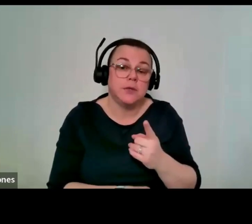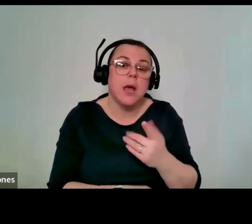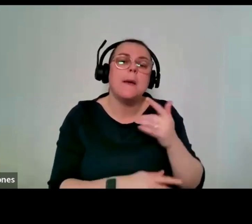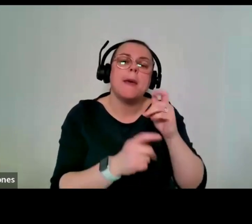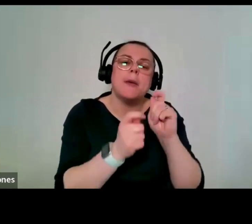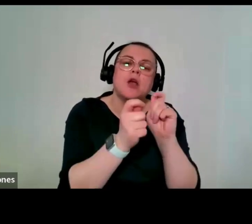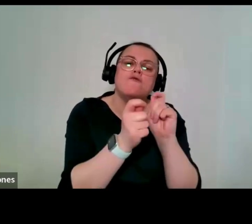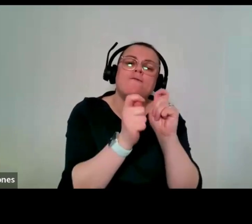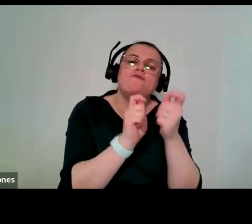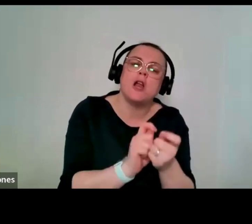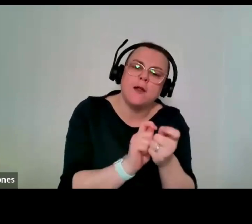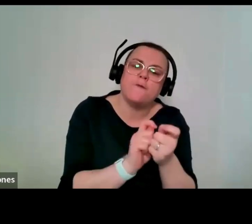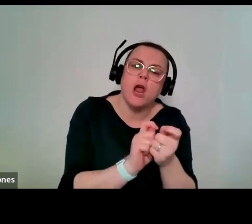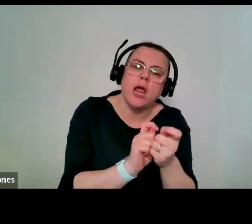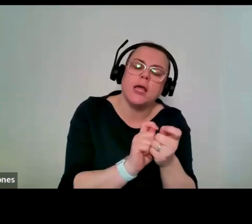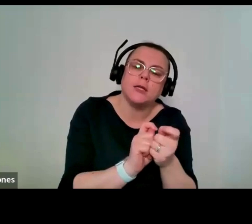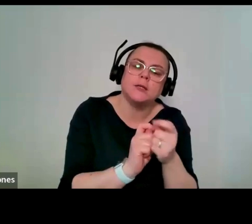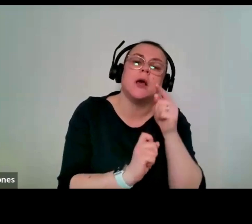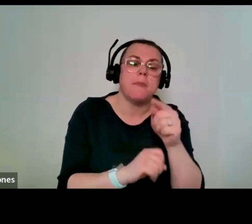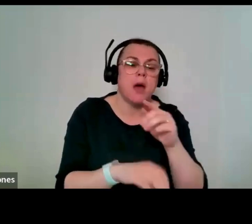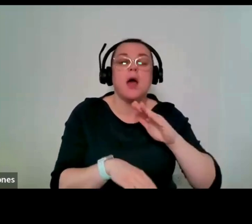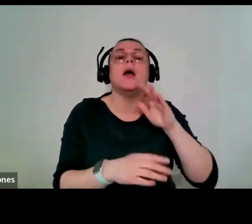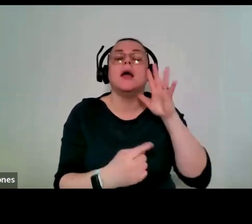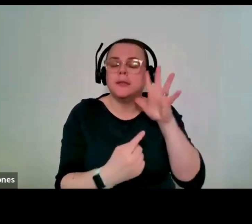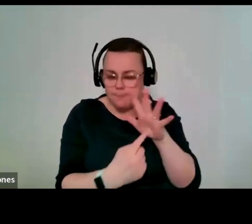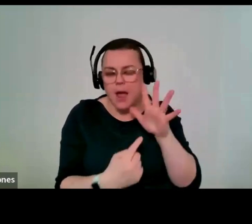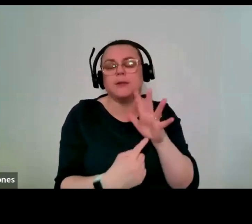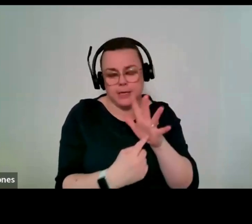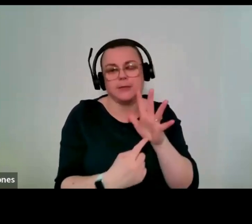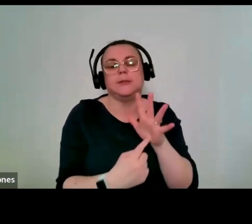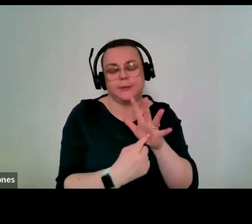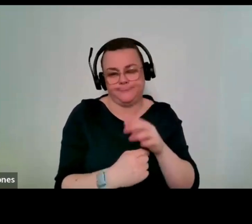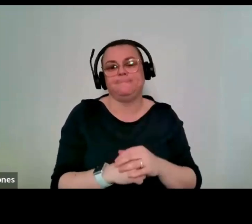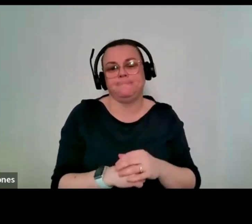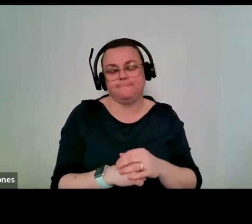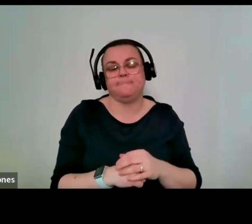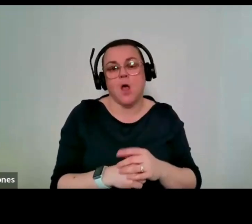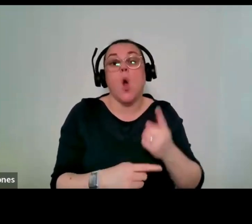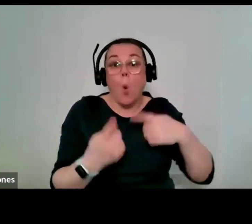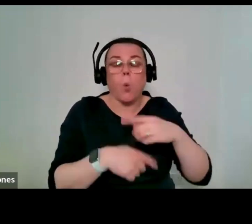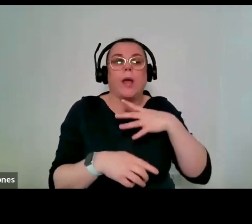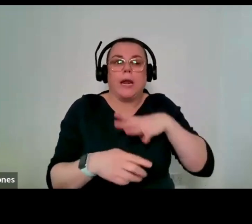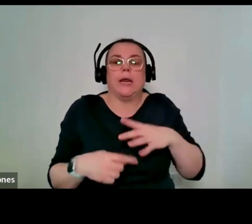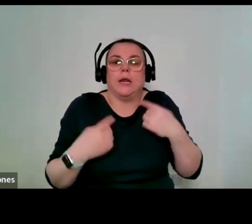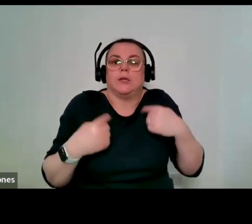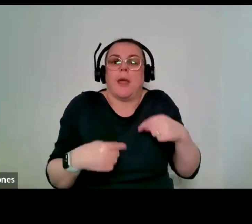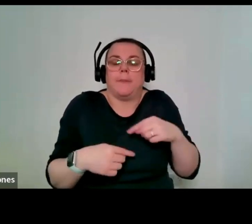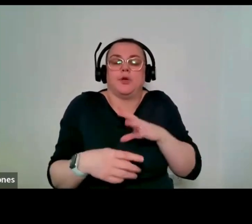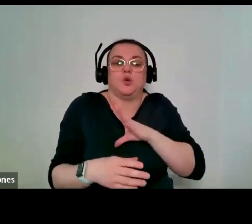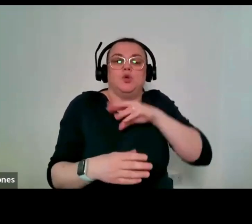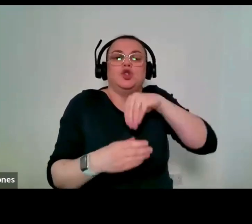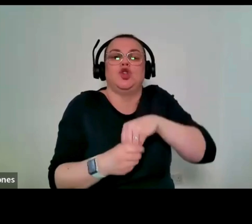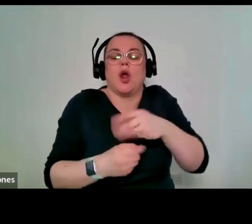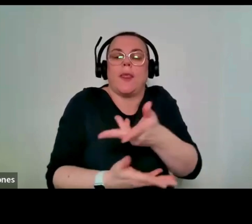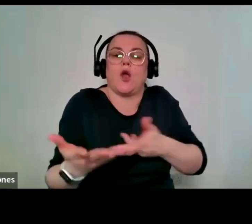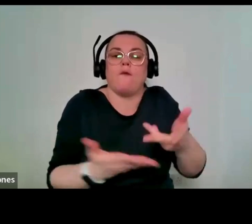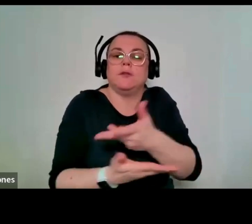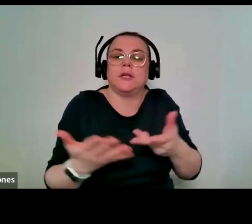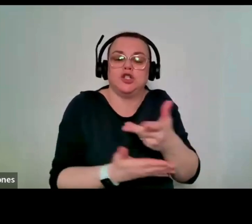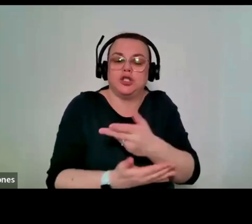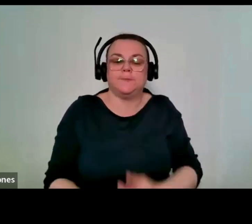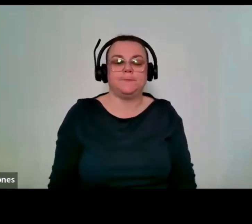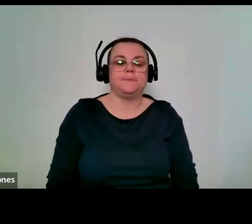it differently, but it does matter. And we need to be able to join in the conversation.